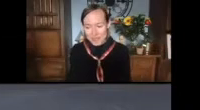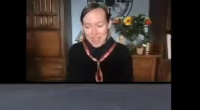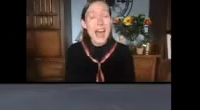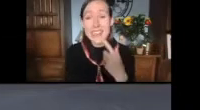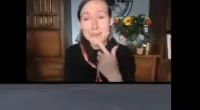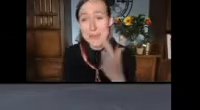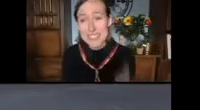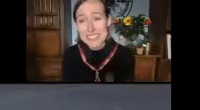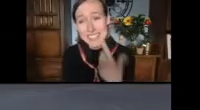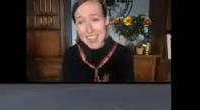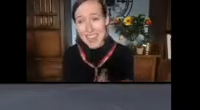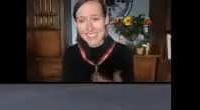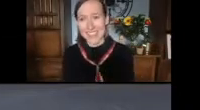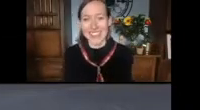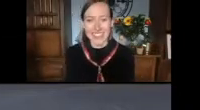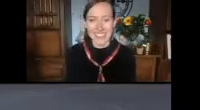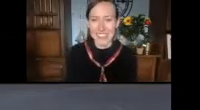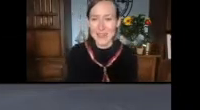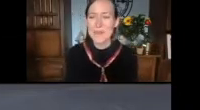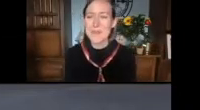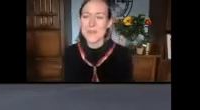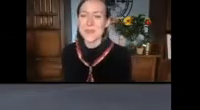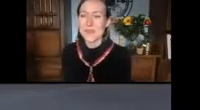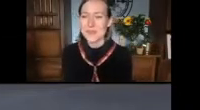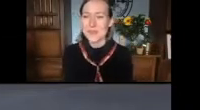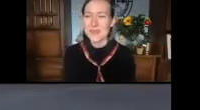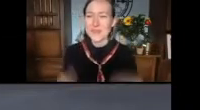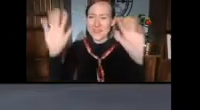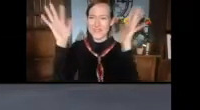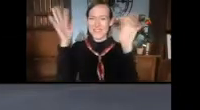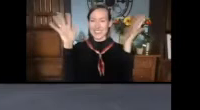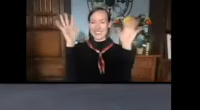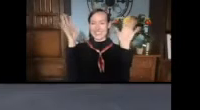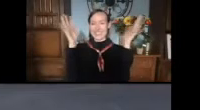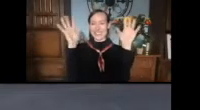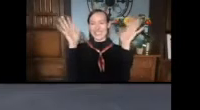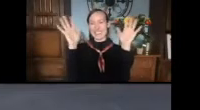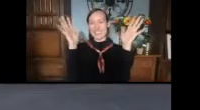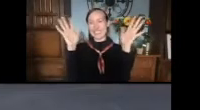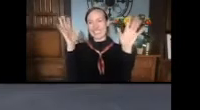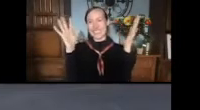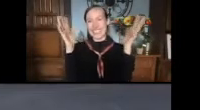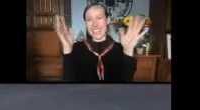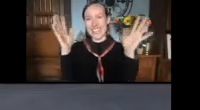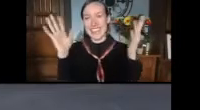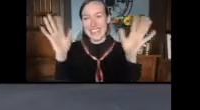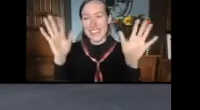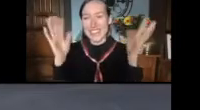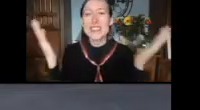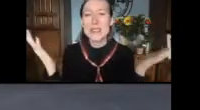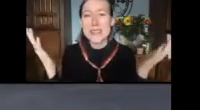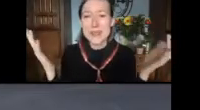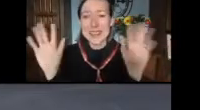Yay! Oh, guys, let's give a big round of applause to Abigail.